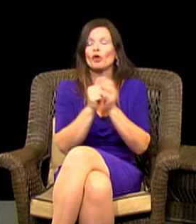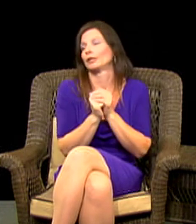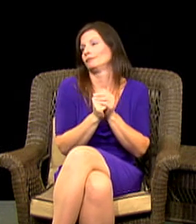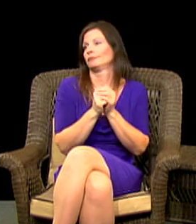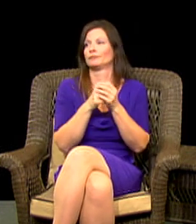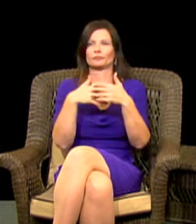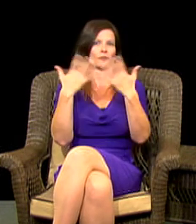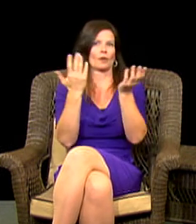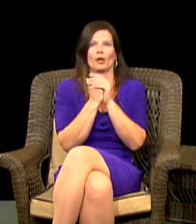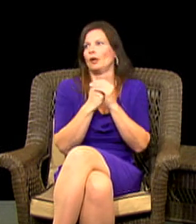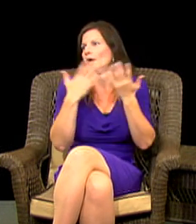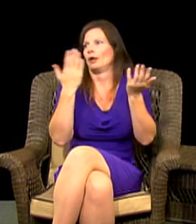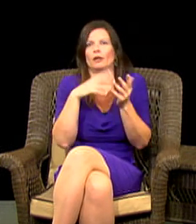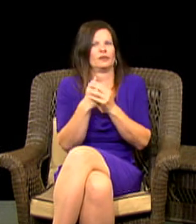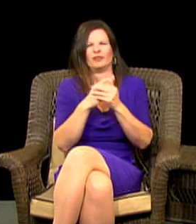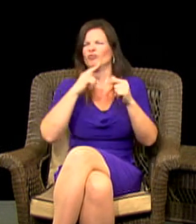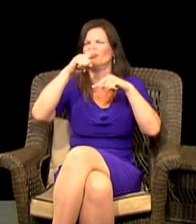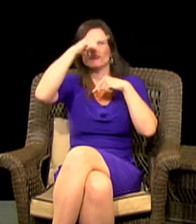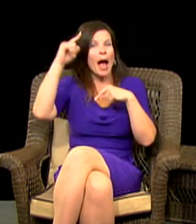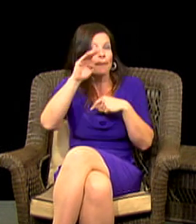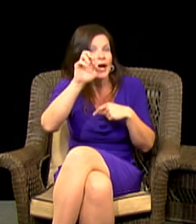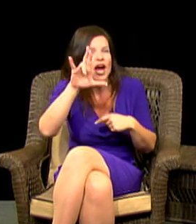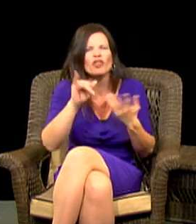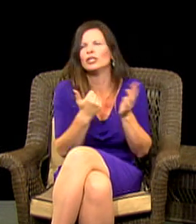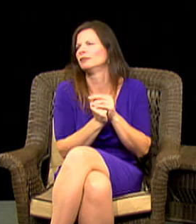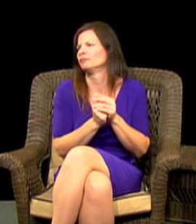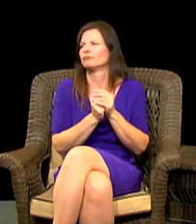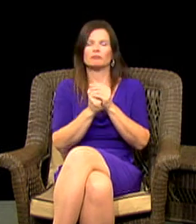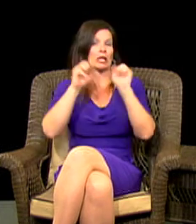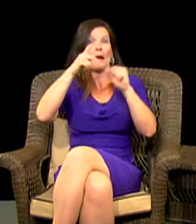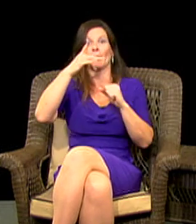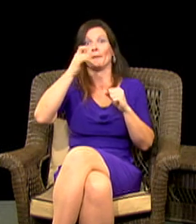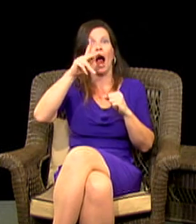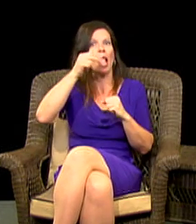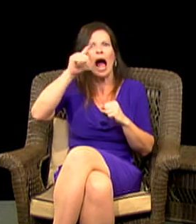bananas, blackberries, blueberries. I mean, whatever I have. Um,